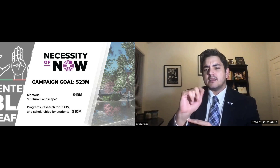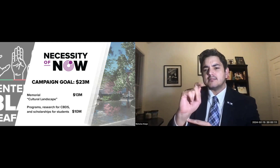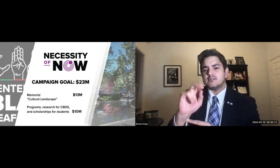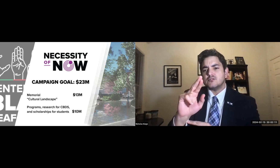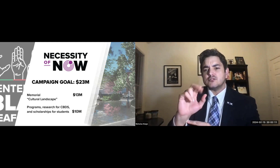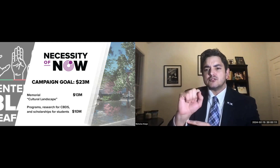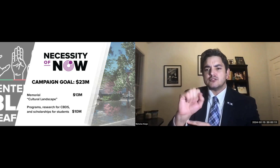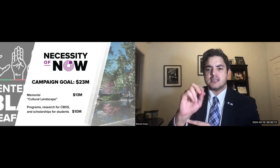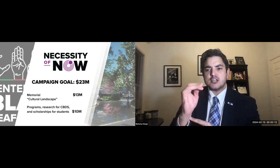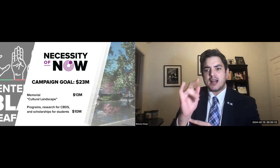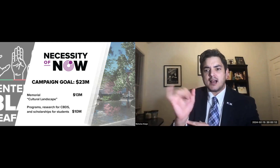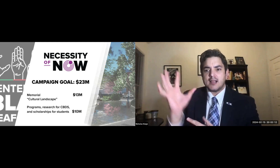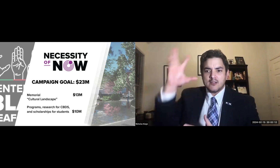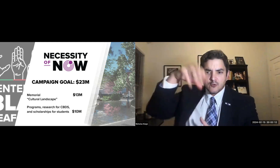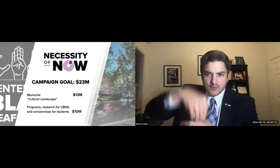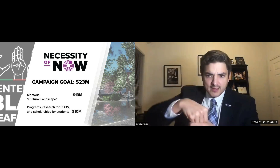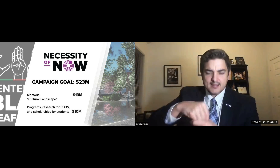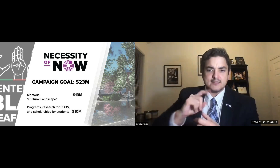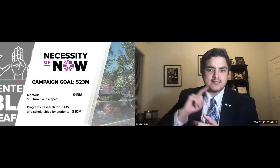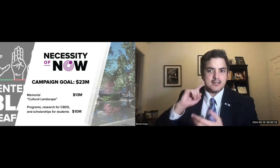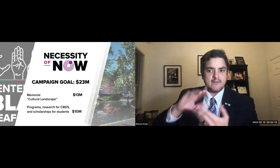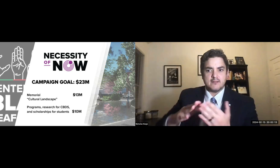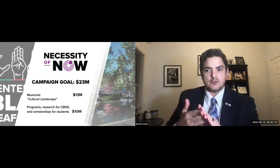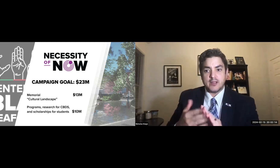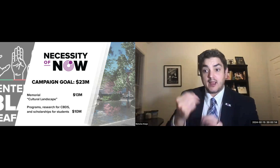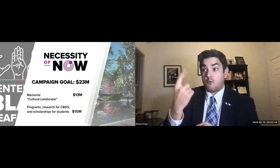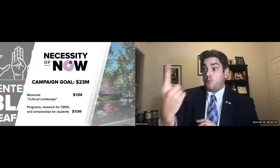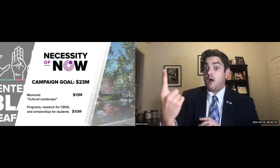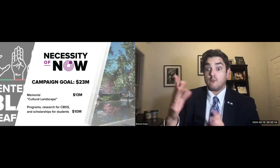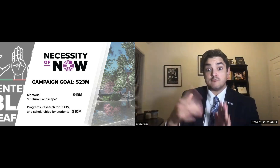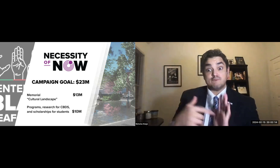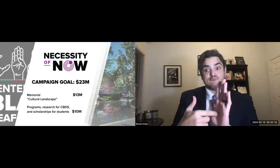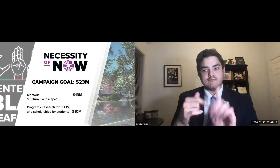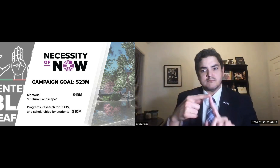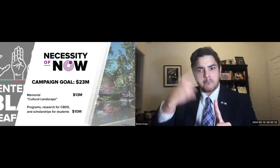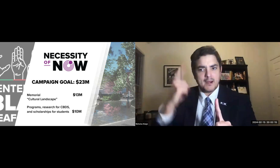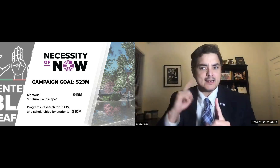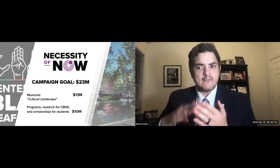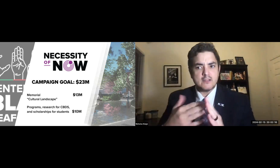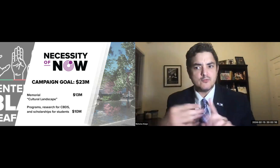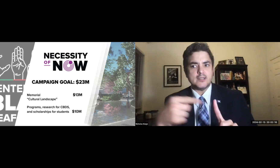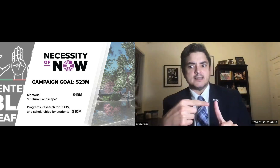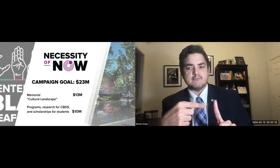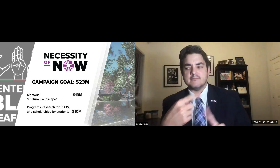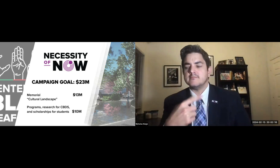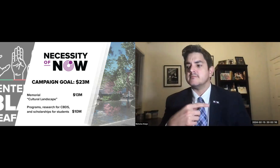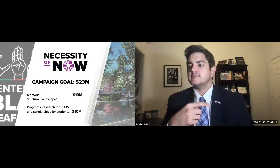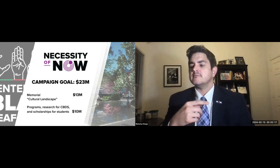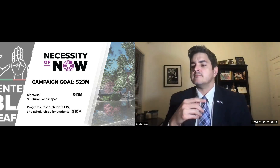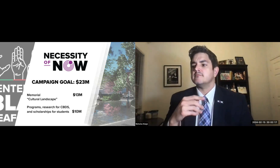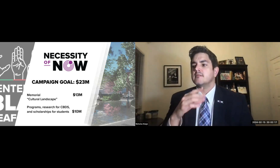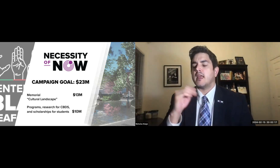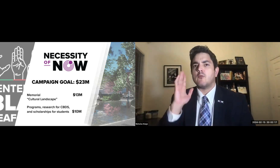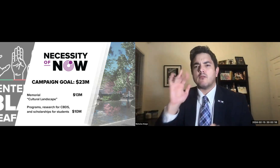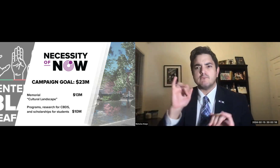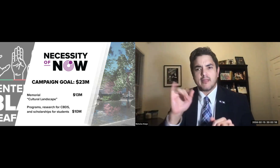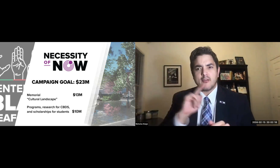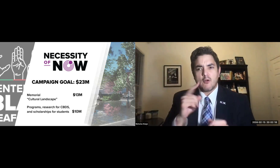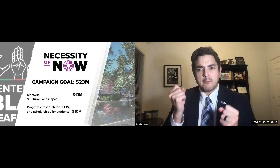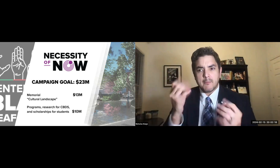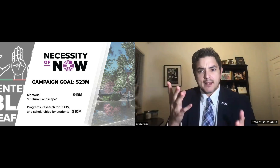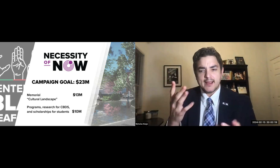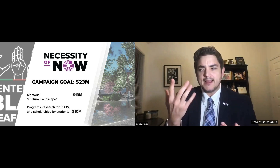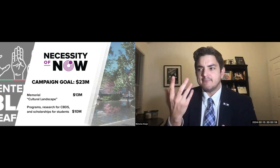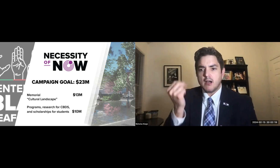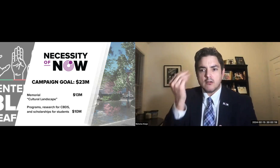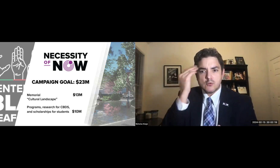that there's so many different levels of intersectionality that are a part of the deaf community. And one representation of that